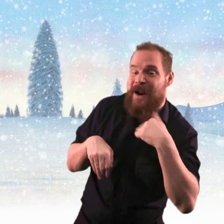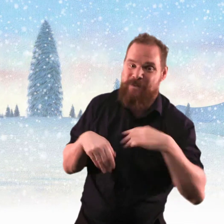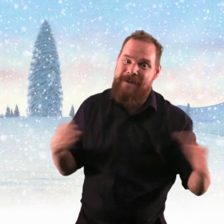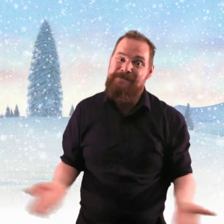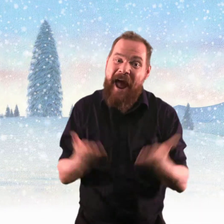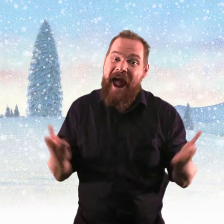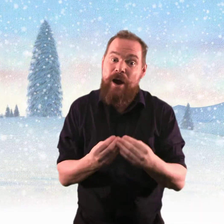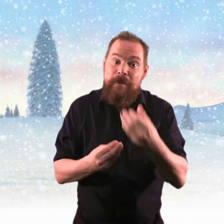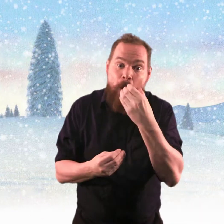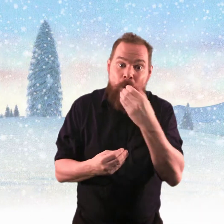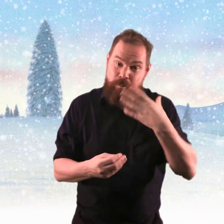back door.